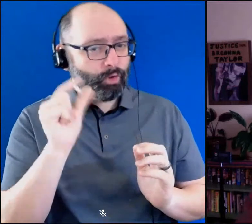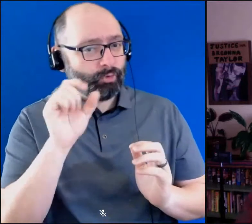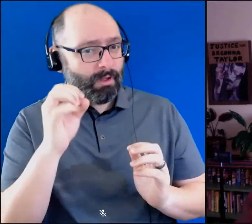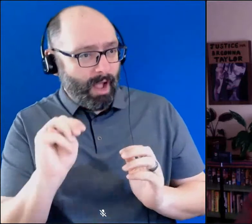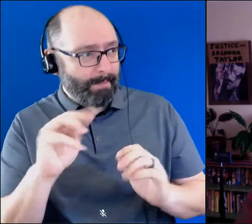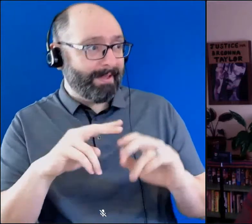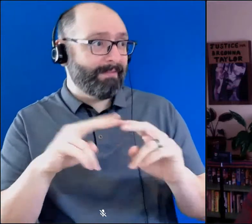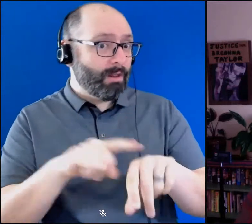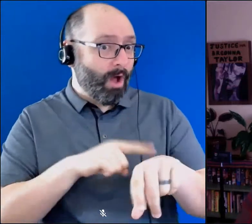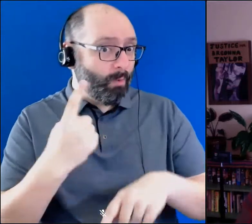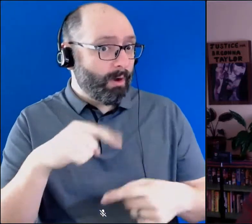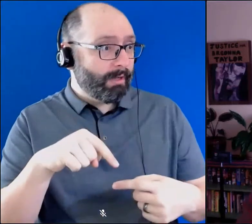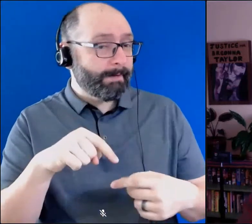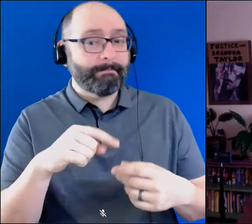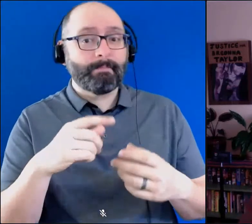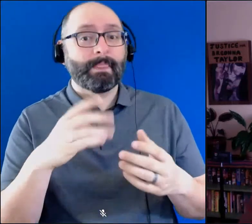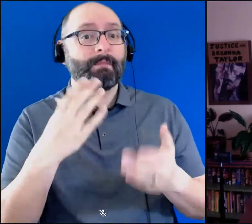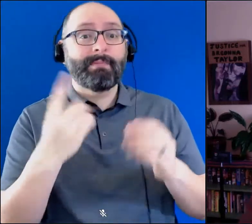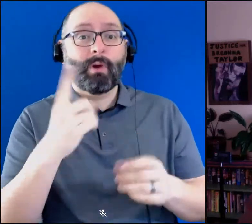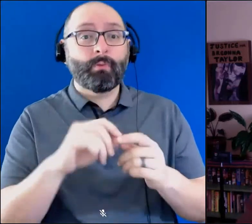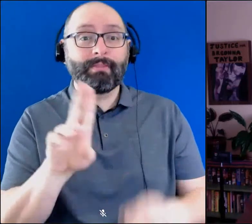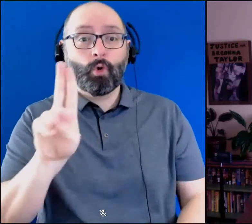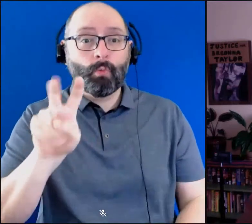like an umlaut,